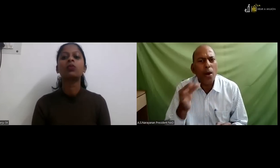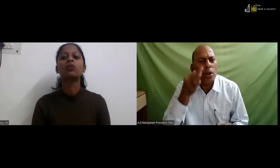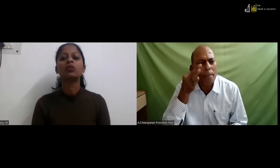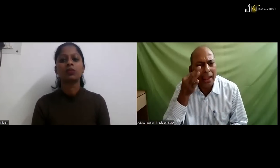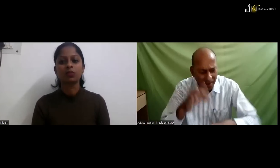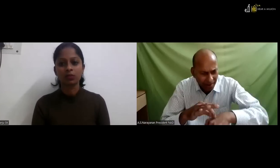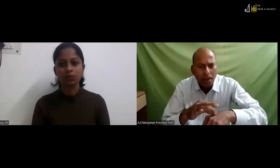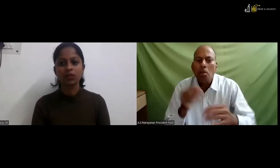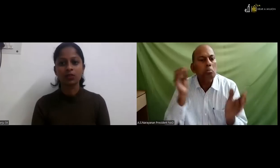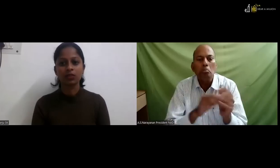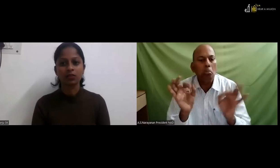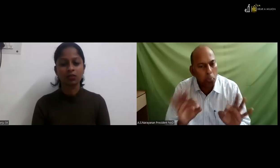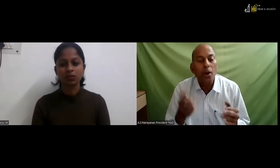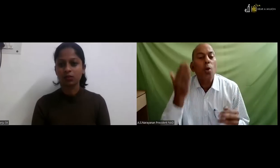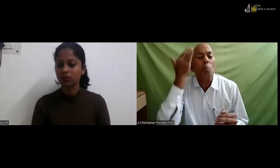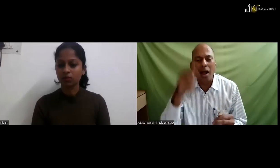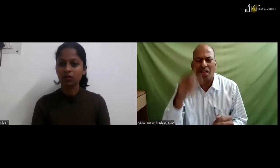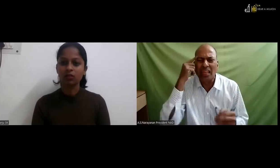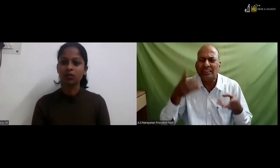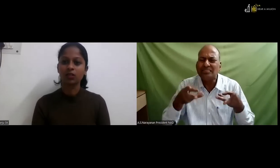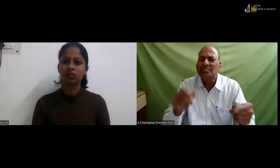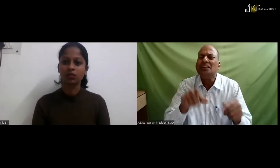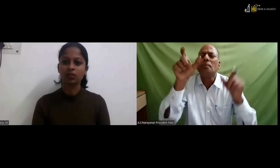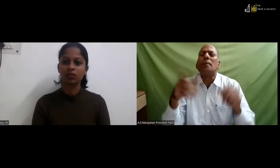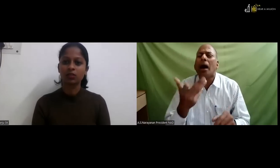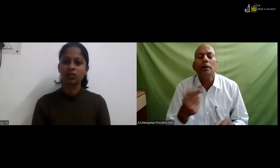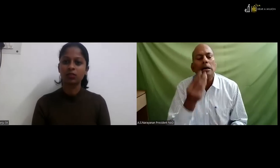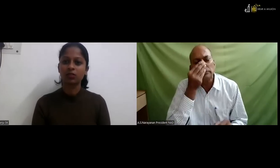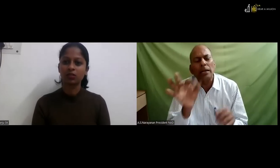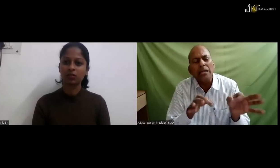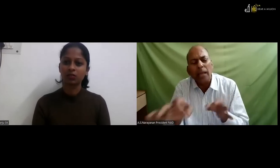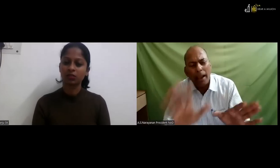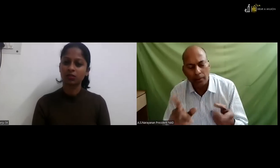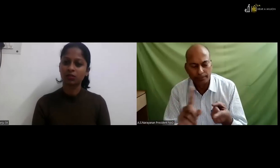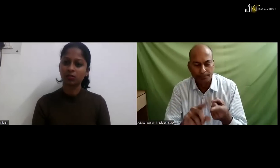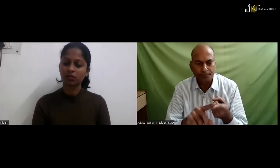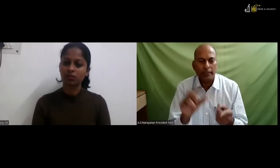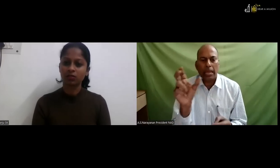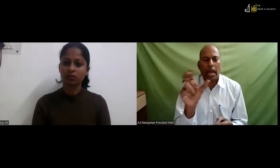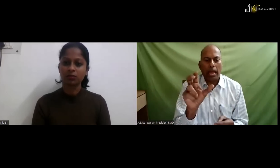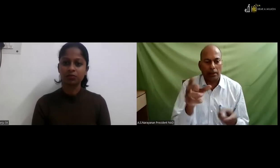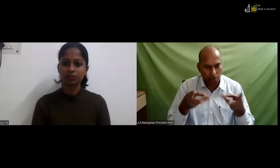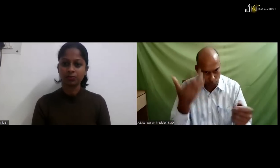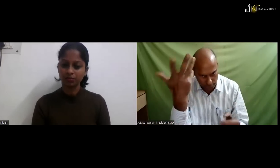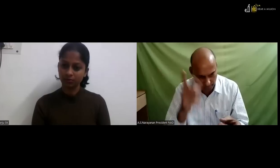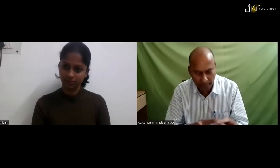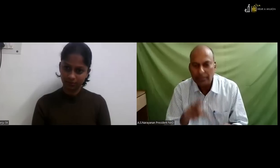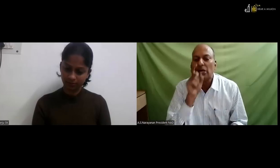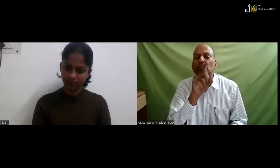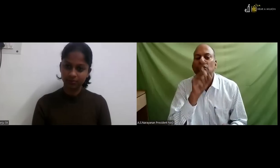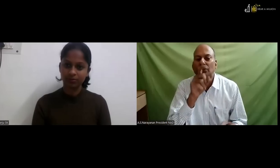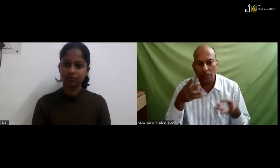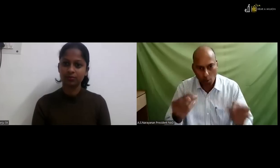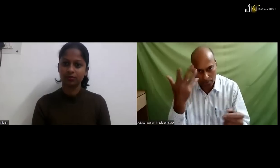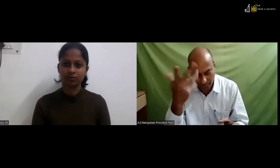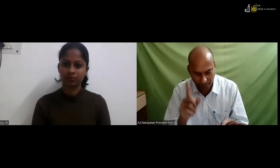disability is not mentioned. So the human right which we have no regarding the persons. For example,